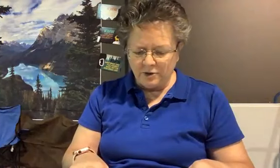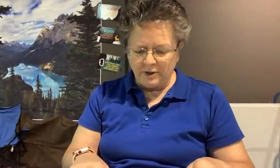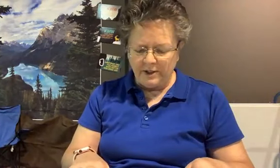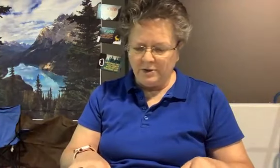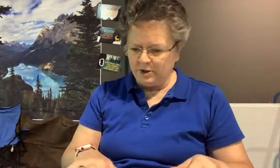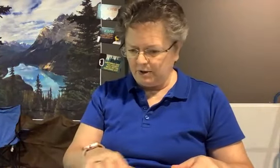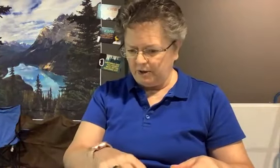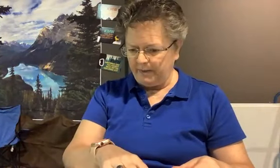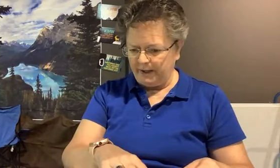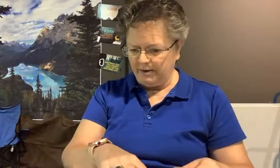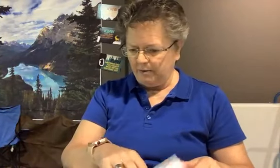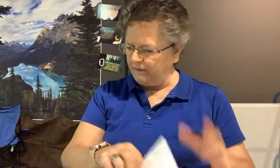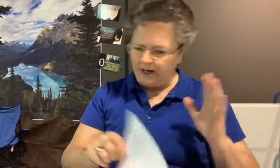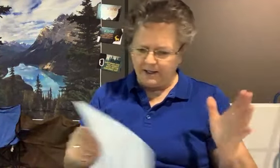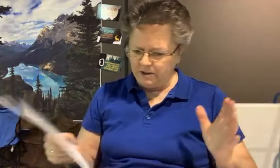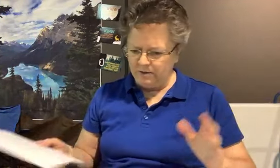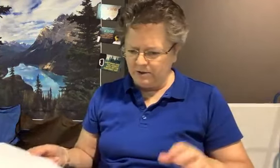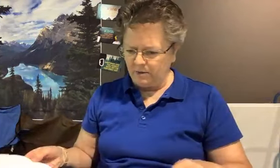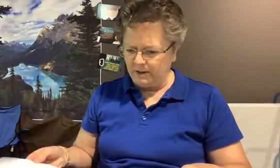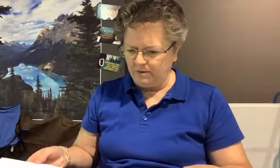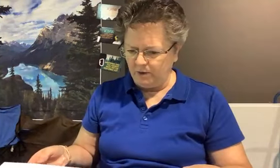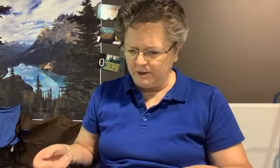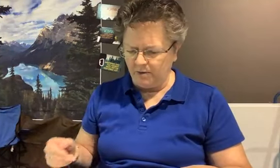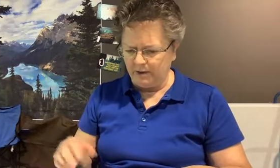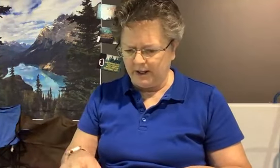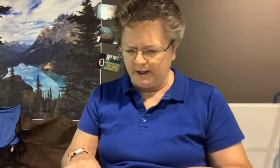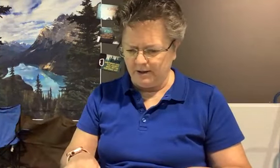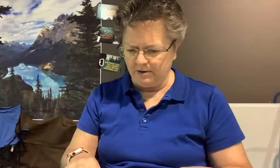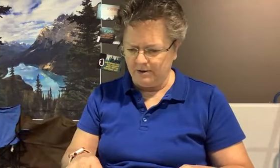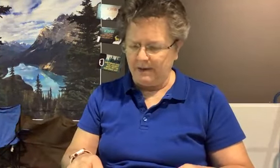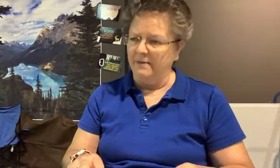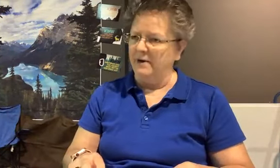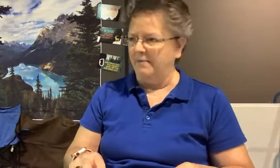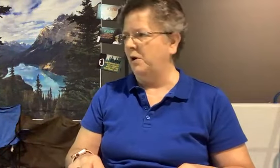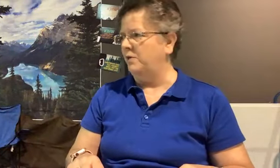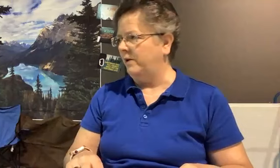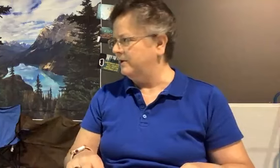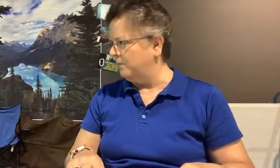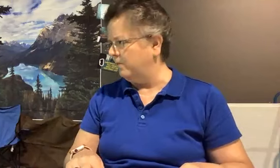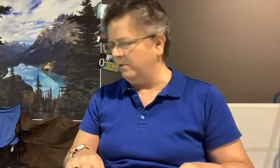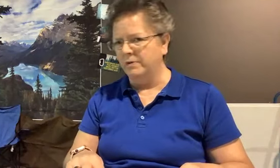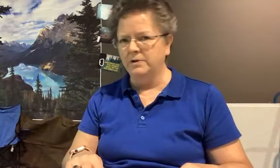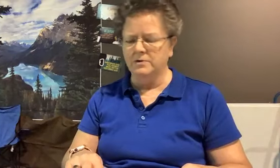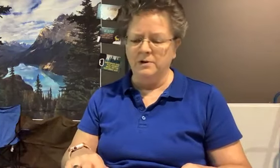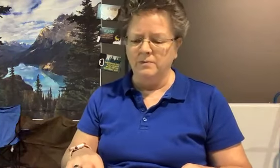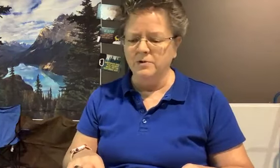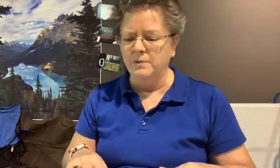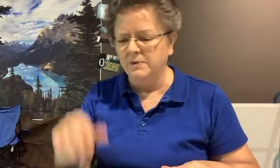history, just a little bit. We've got to do this or we don't get it. I'm probably one that's more bored with history than most people.